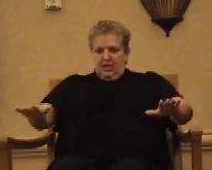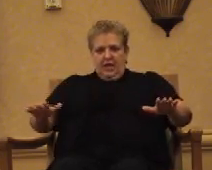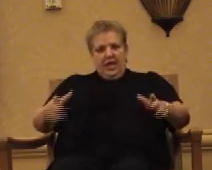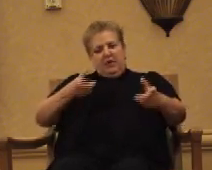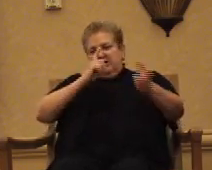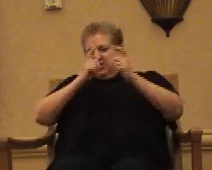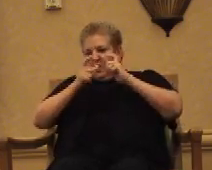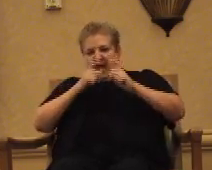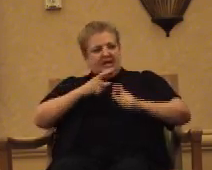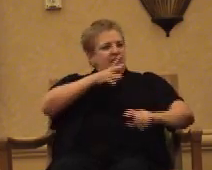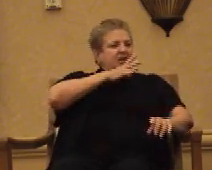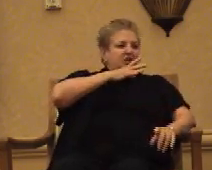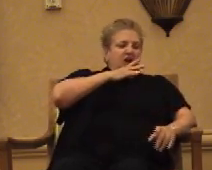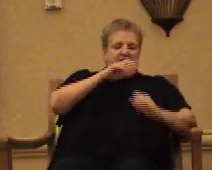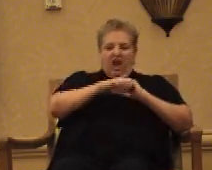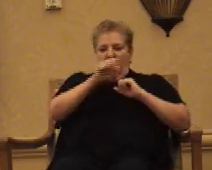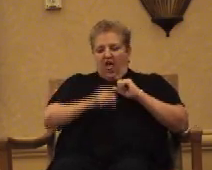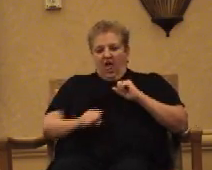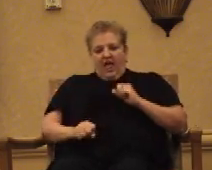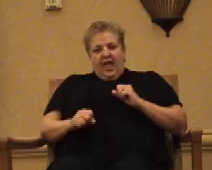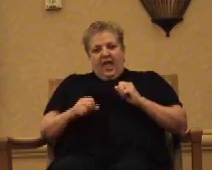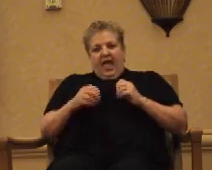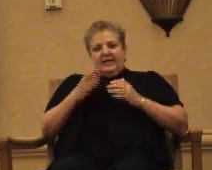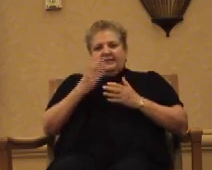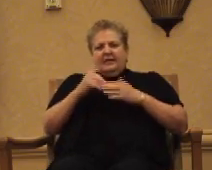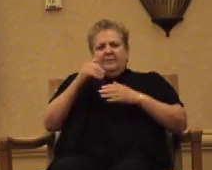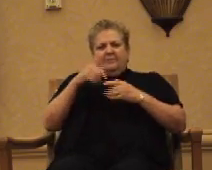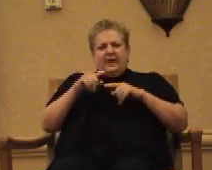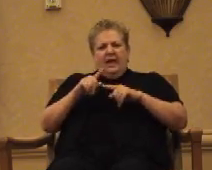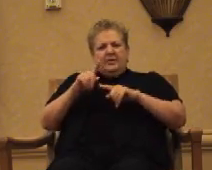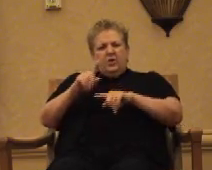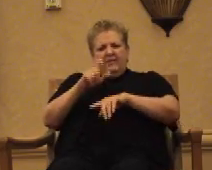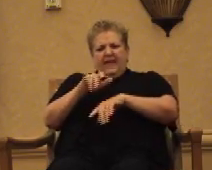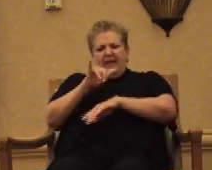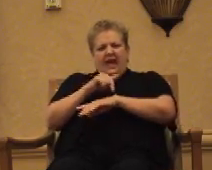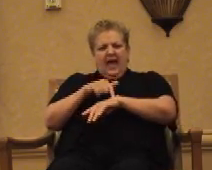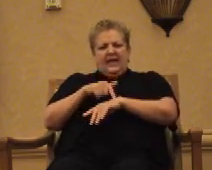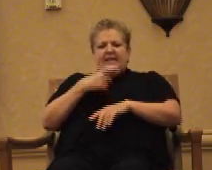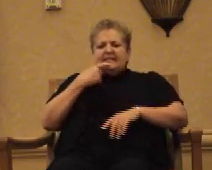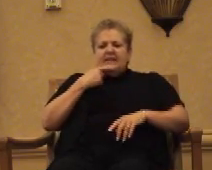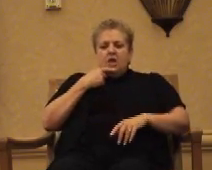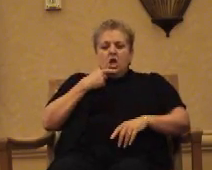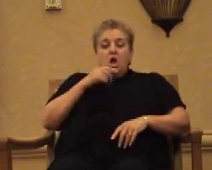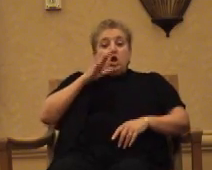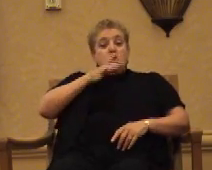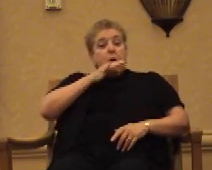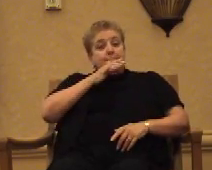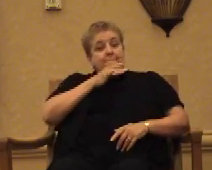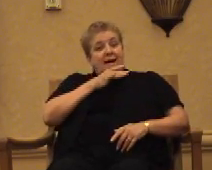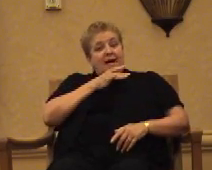drank and he talked, and somewhere during that night he said to me, you know, your mother and I were very close about 9 months before you were